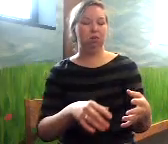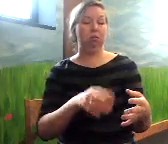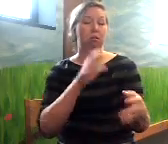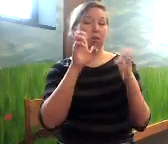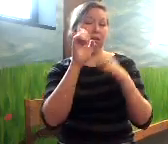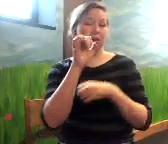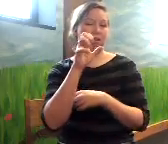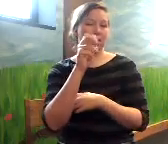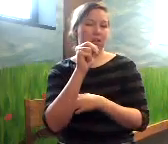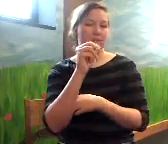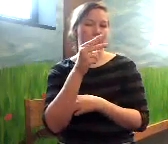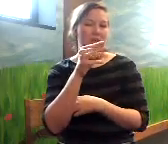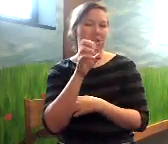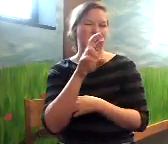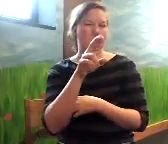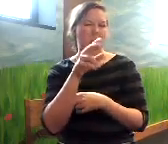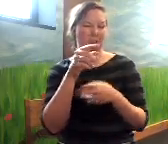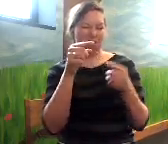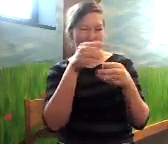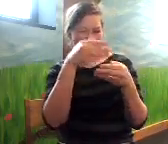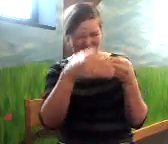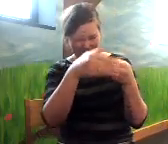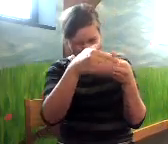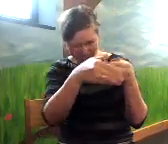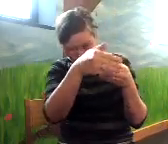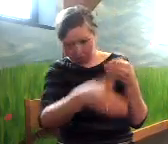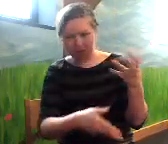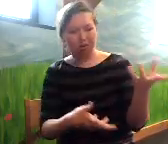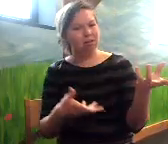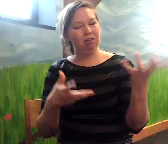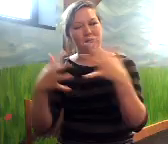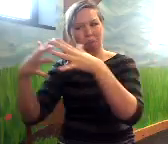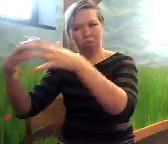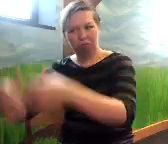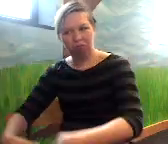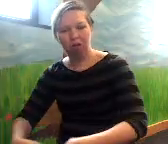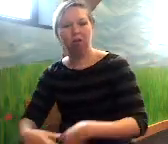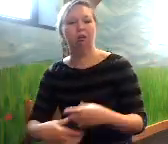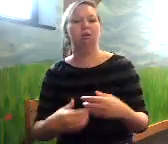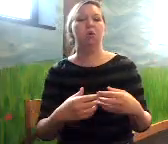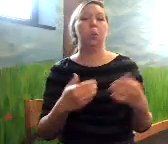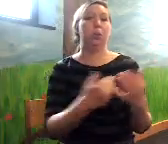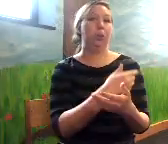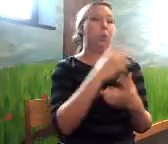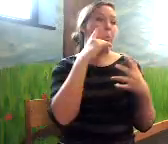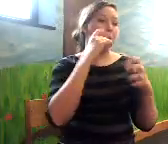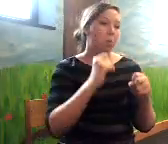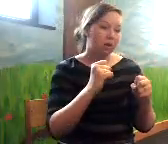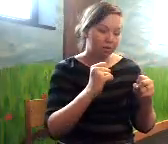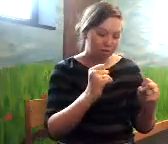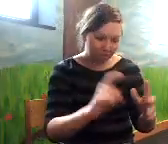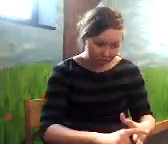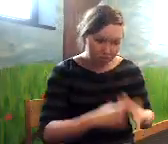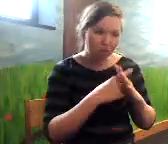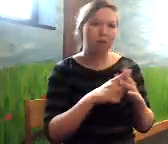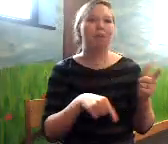3, JFK's counterinsurgency phase. So the U.S. is involved during this phase through a